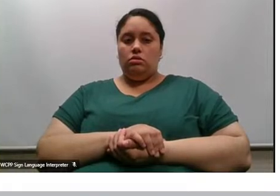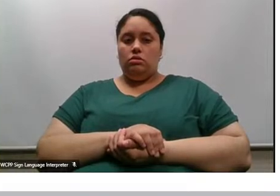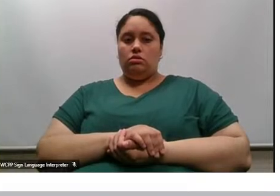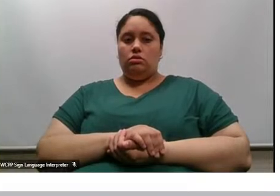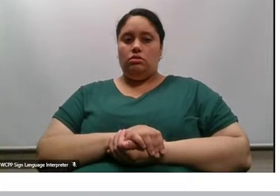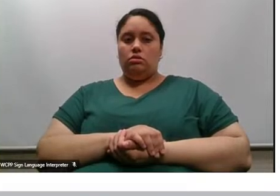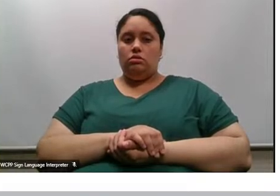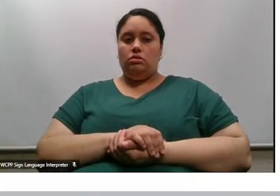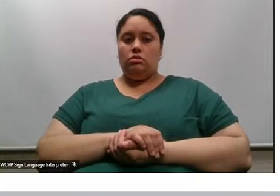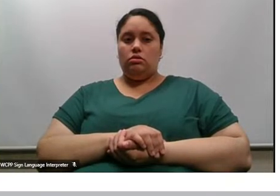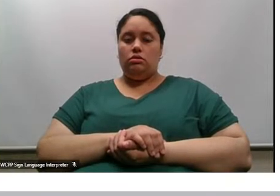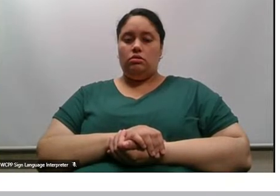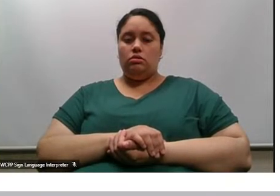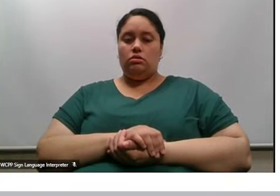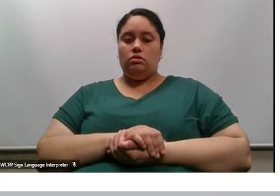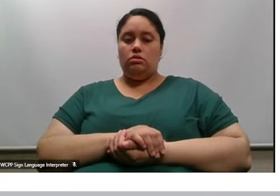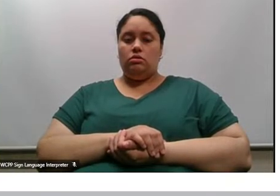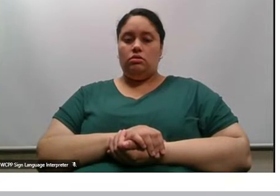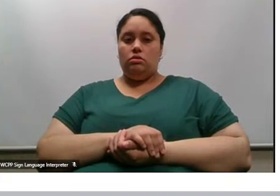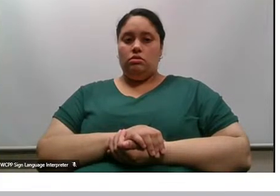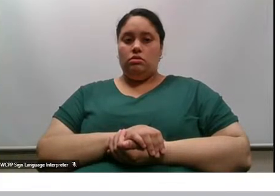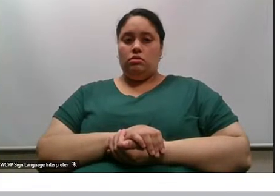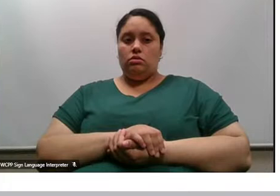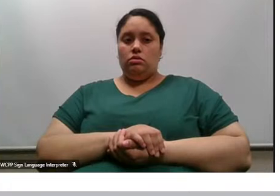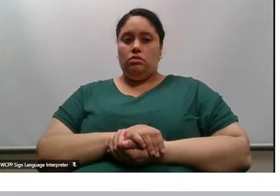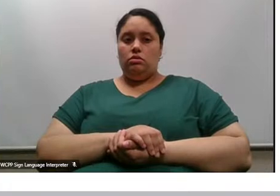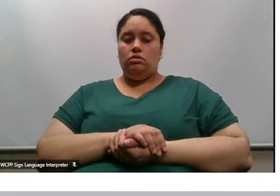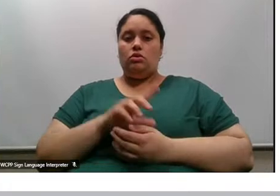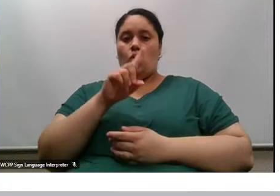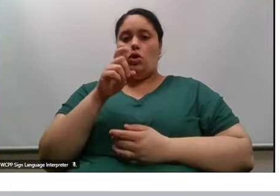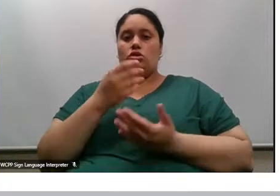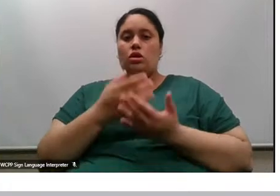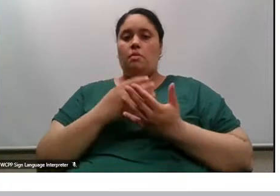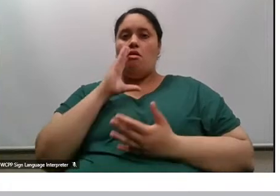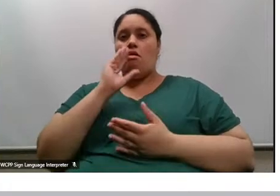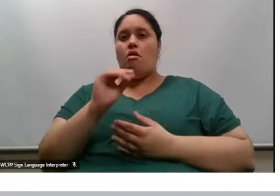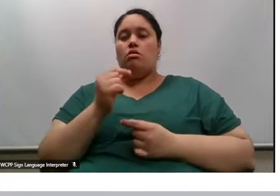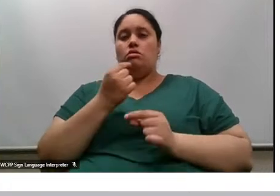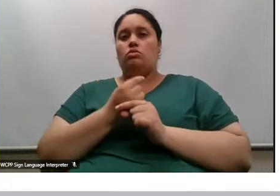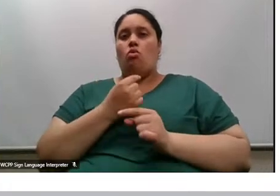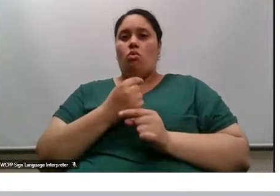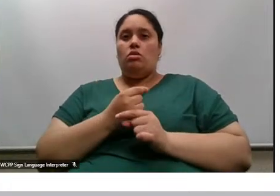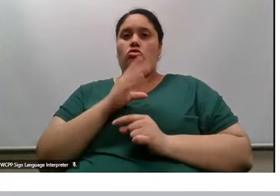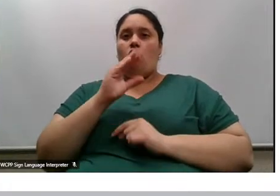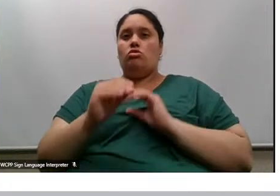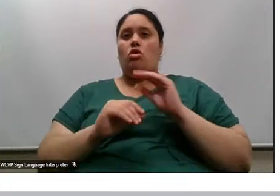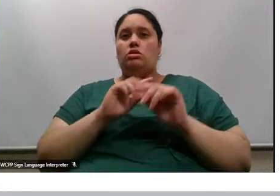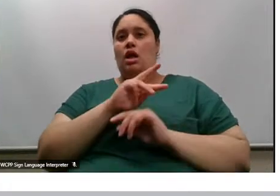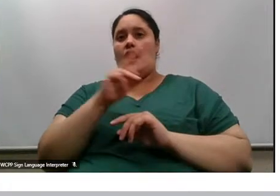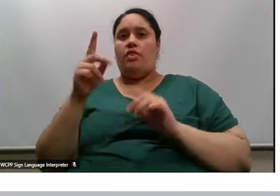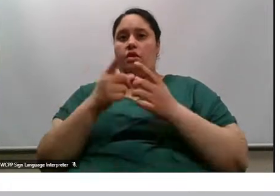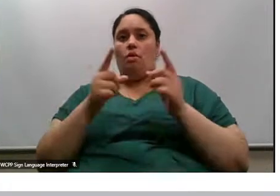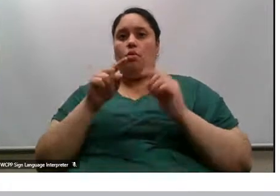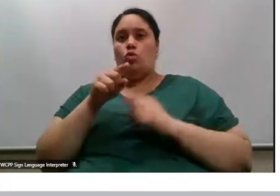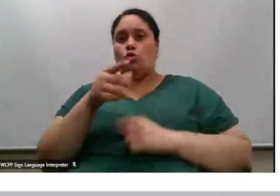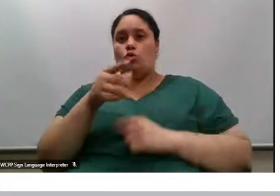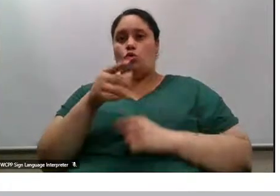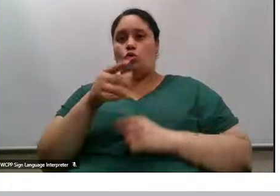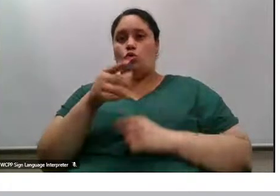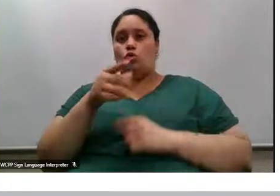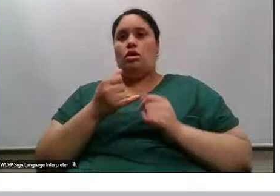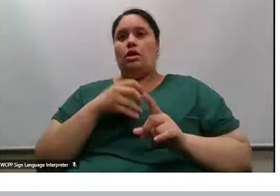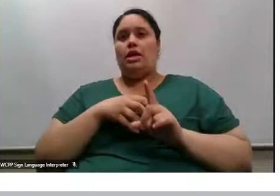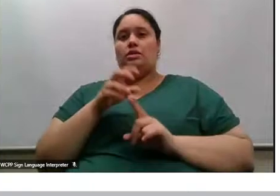as this department, I think it's a question that I've been asking almost all the other departments, is whether you do have a sexual